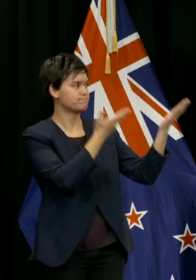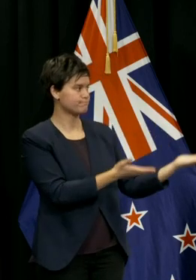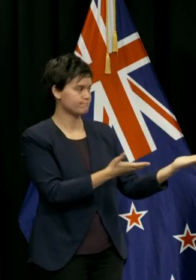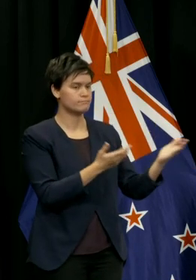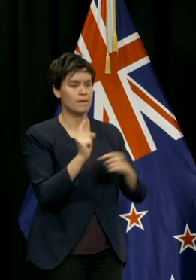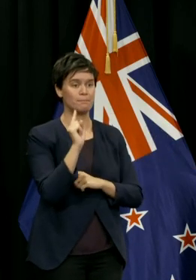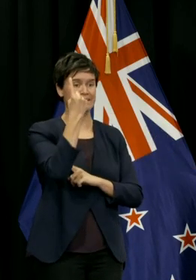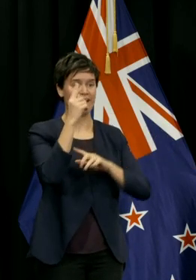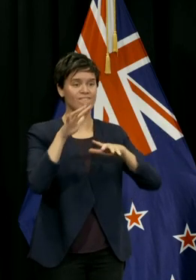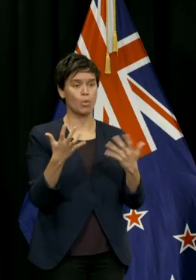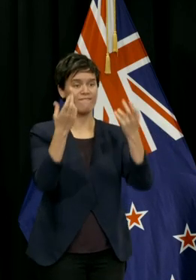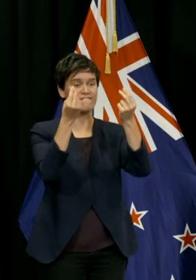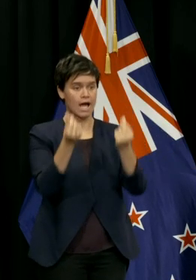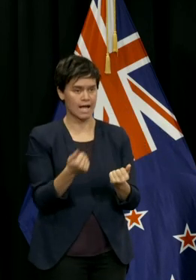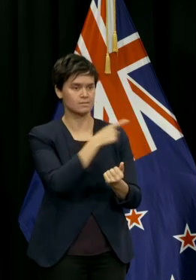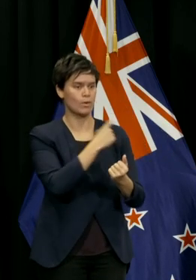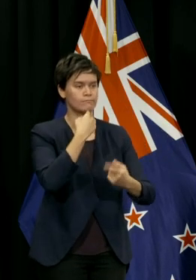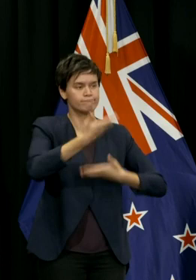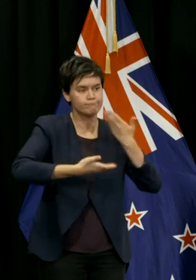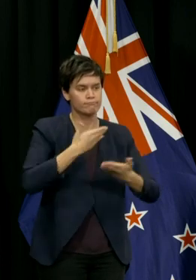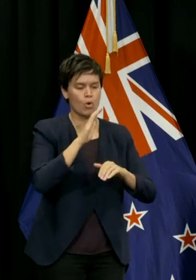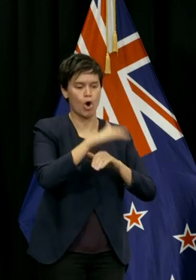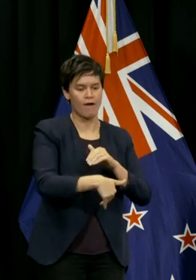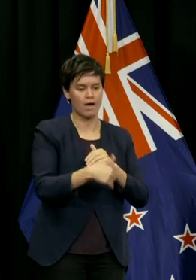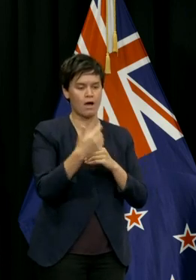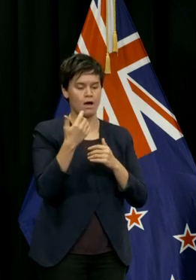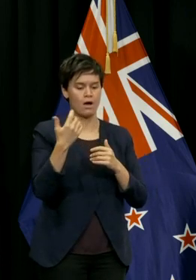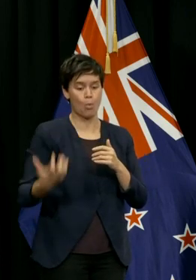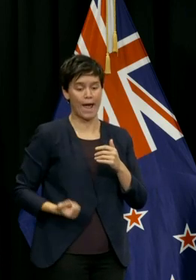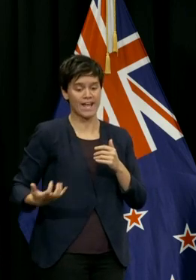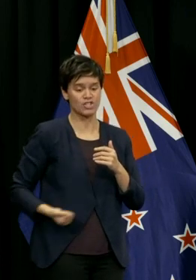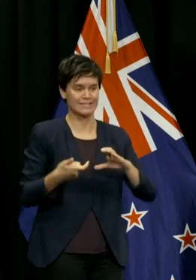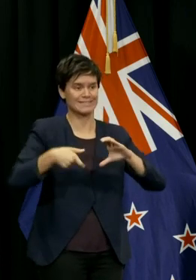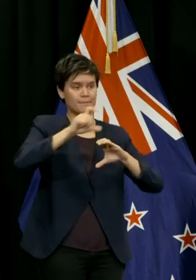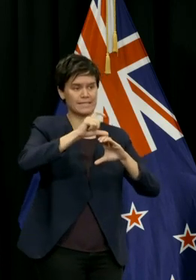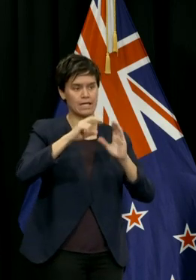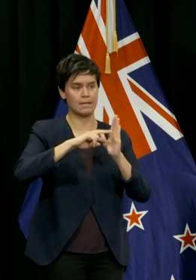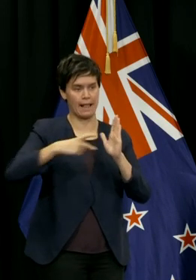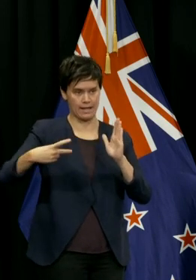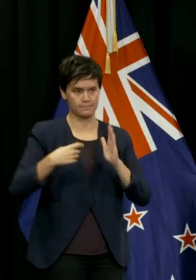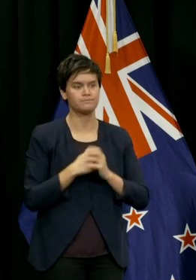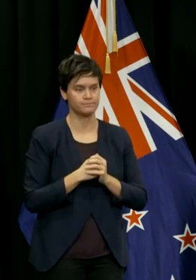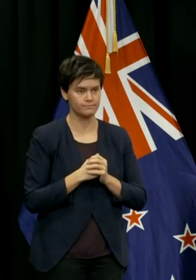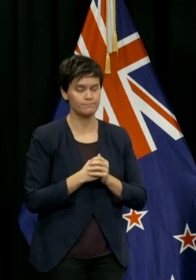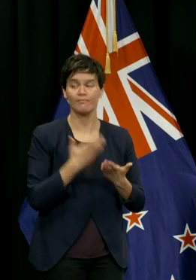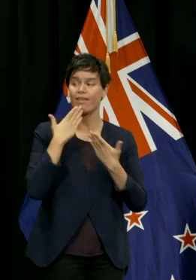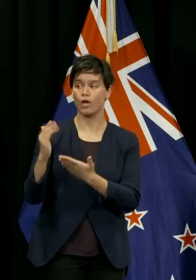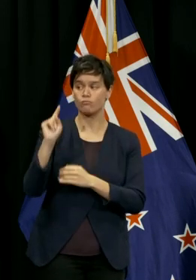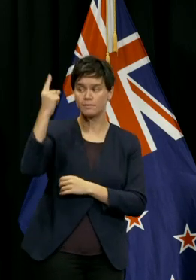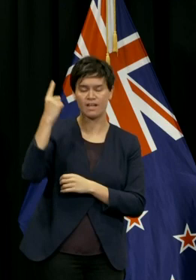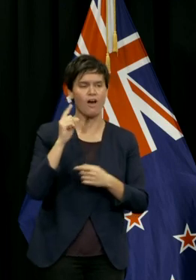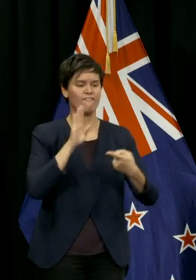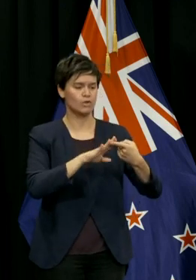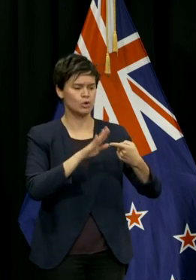the implementation of the wage subsidy scheme and support for business and workers. Thank you very much, Prime Minister. I just thought I'd give some